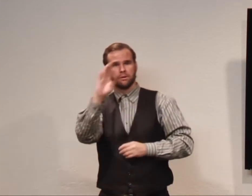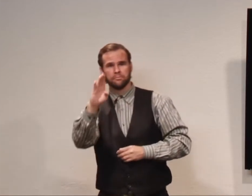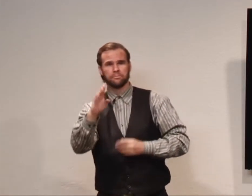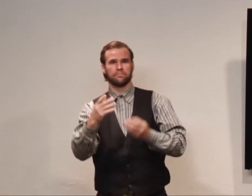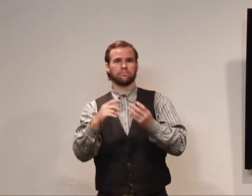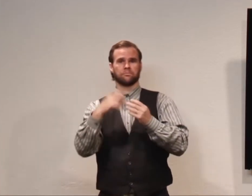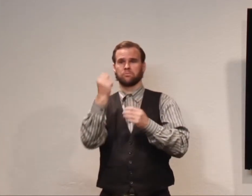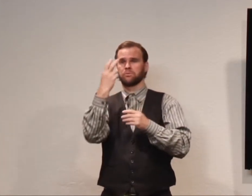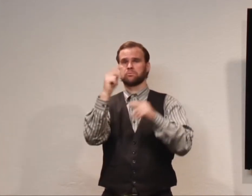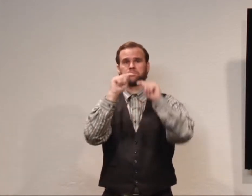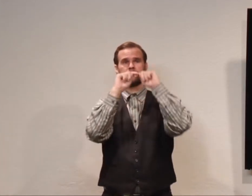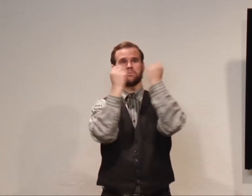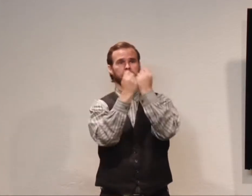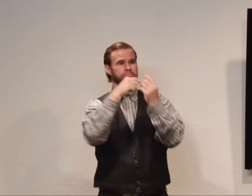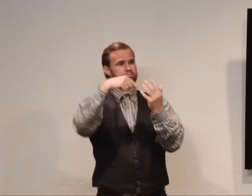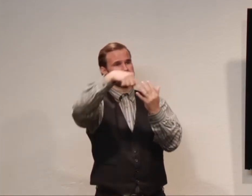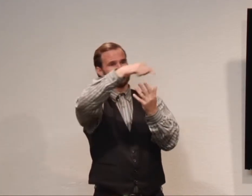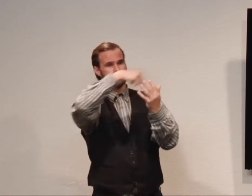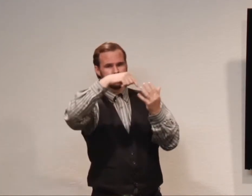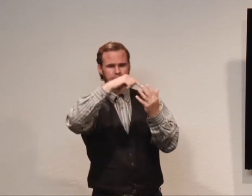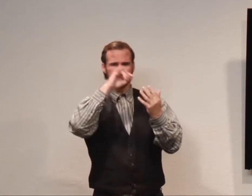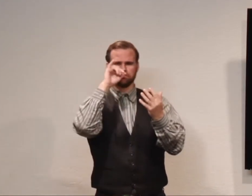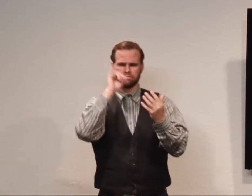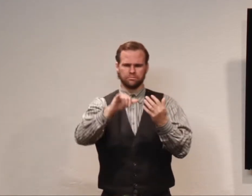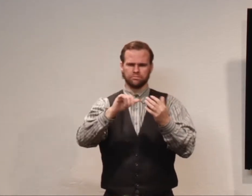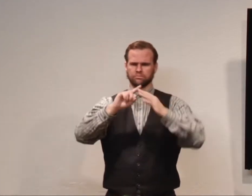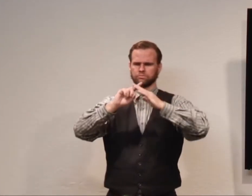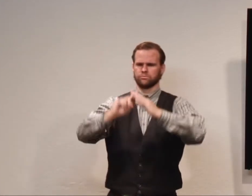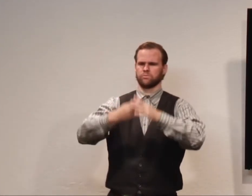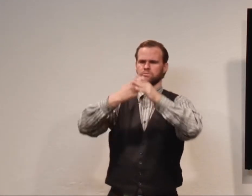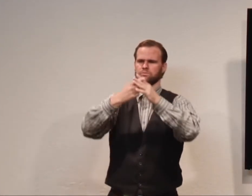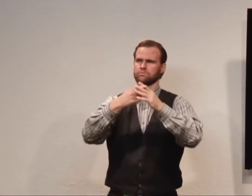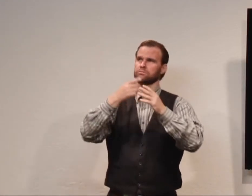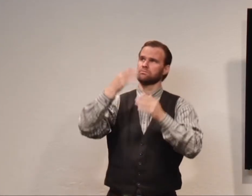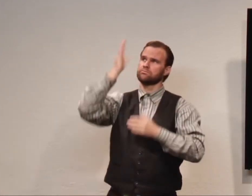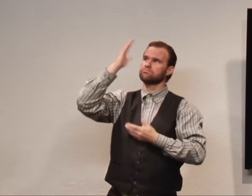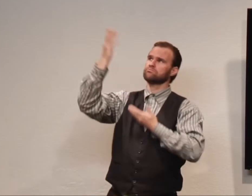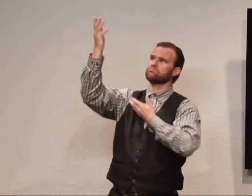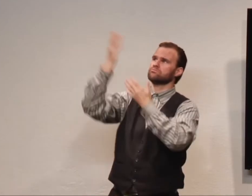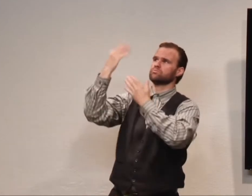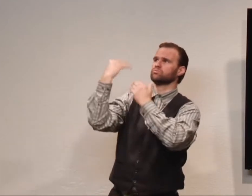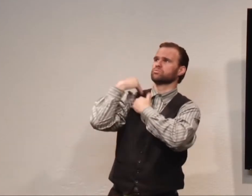Isaac, Jacob, and the 12 tribes, each of them, they developed this headship